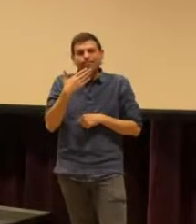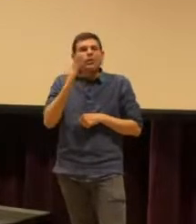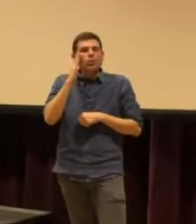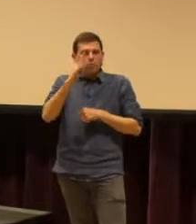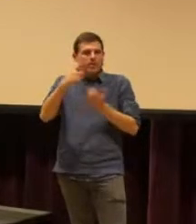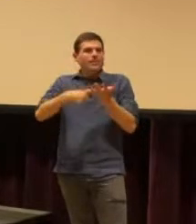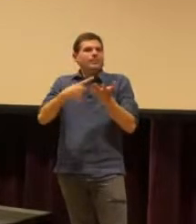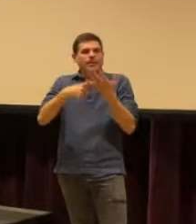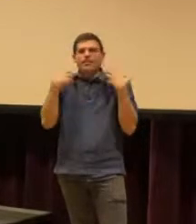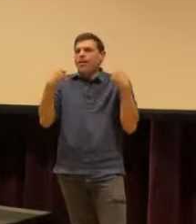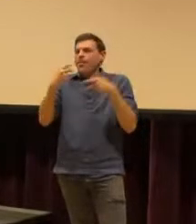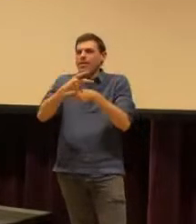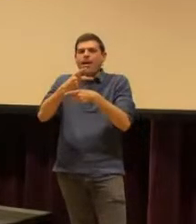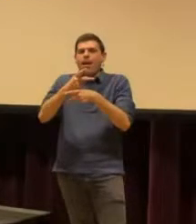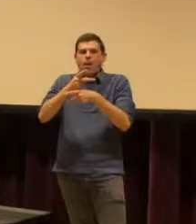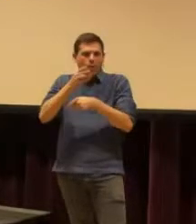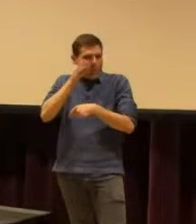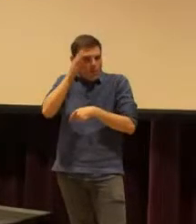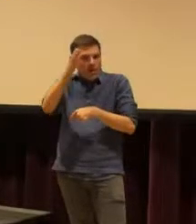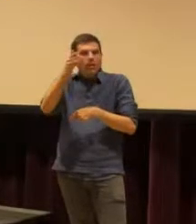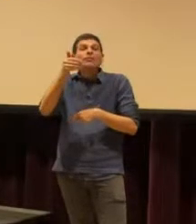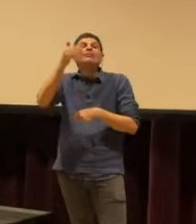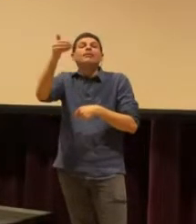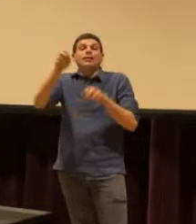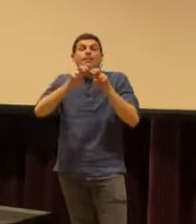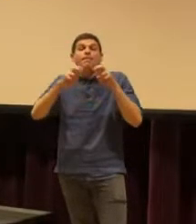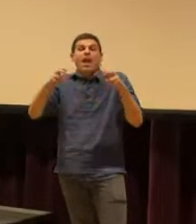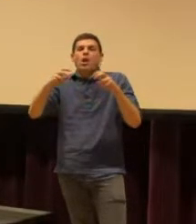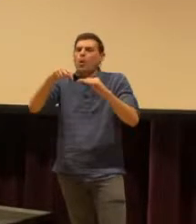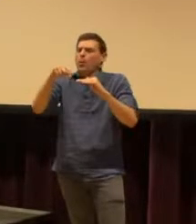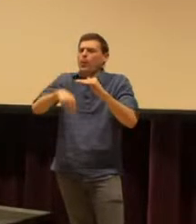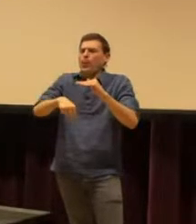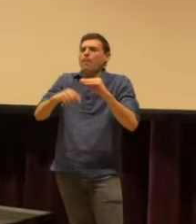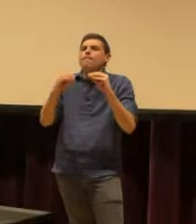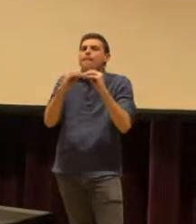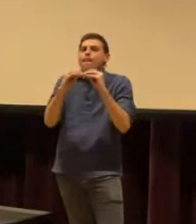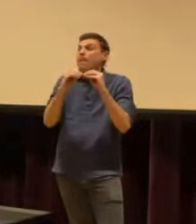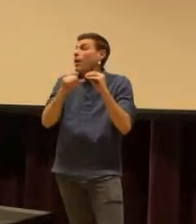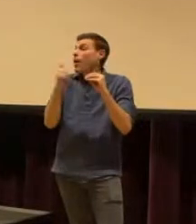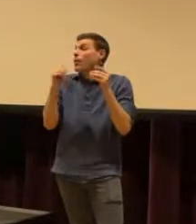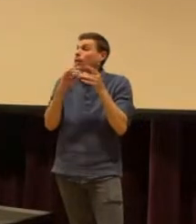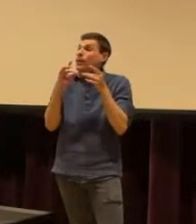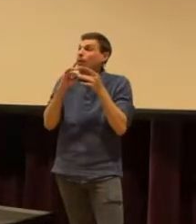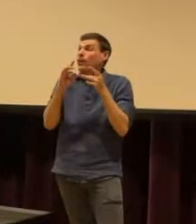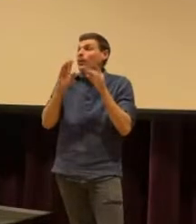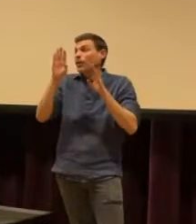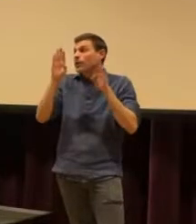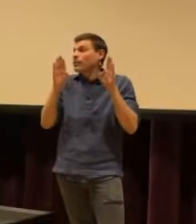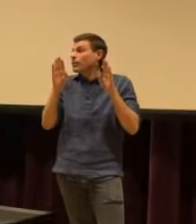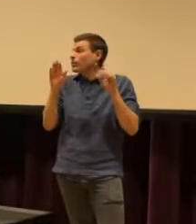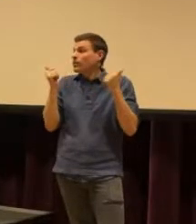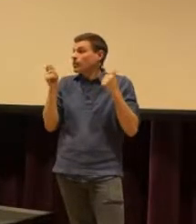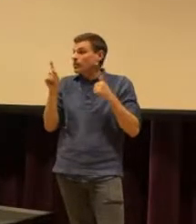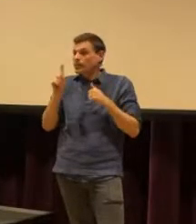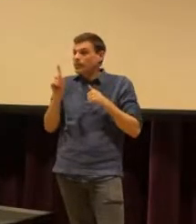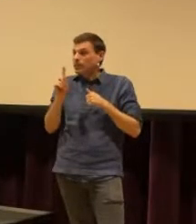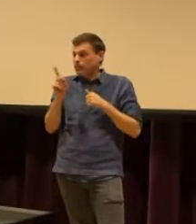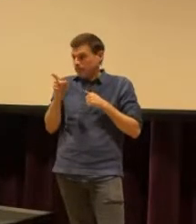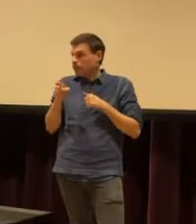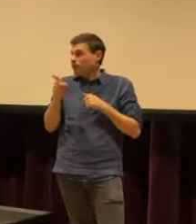healthcare as it relates to our communities in the next panel. Any other questions or comments?